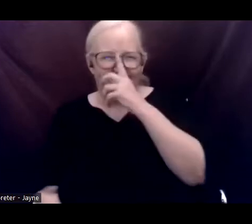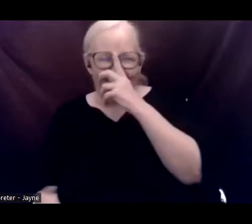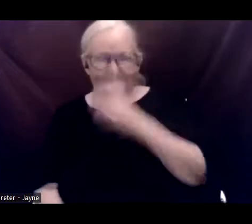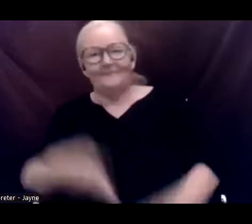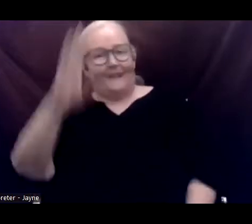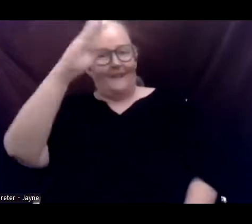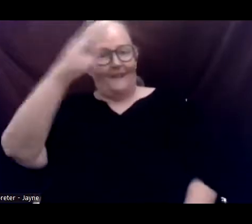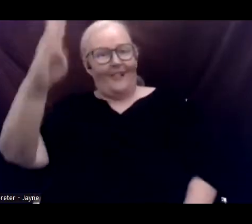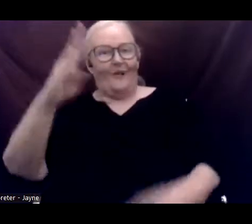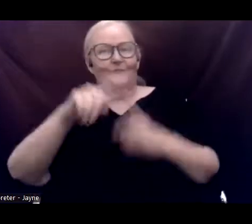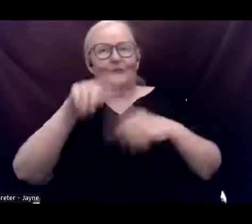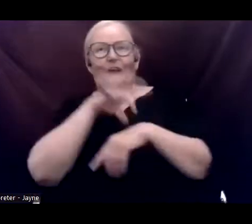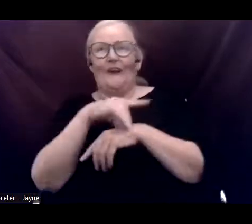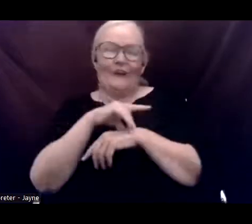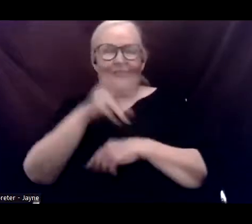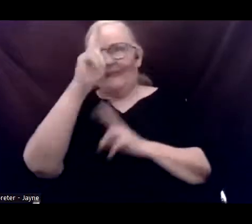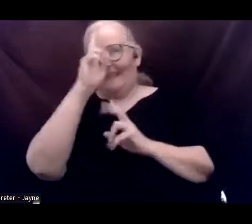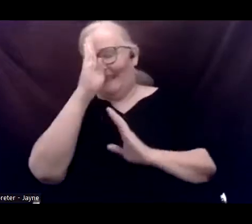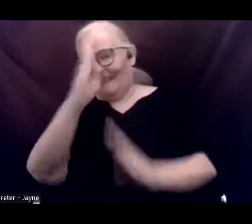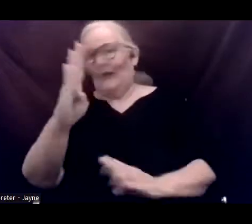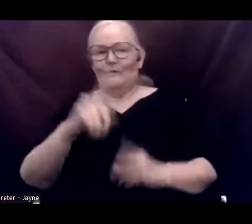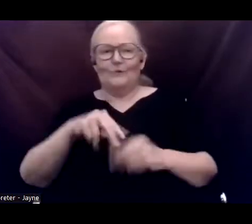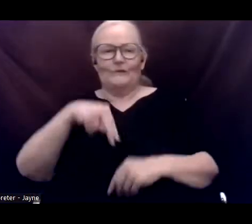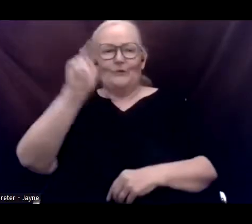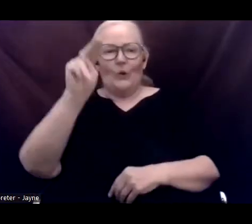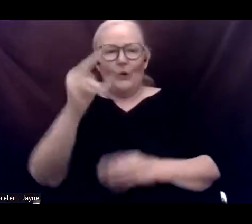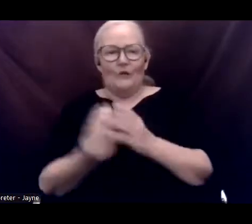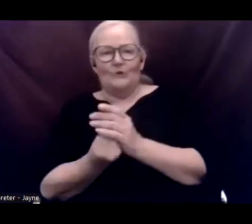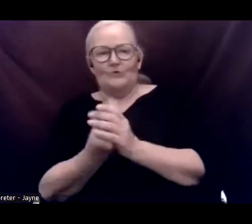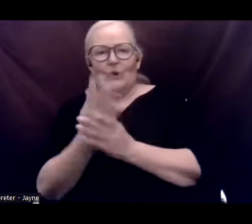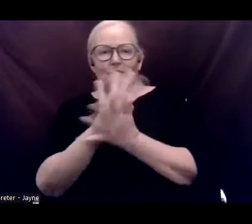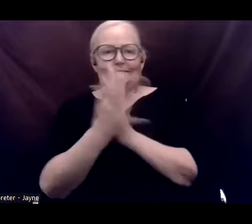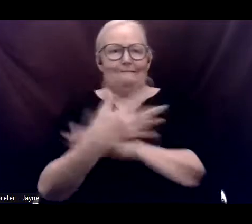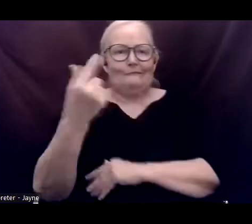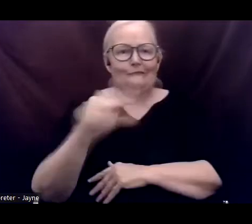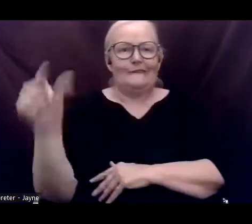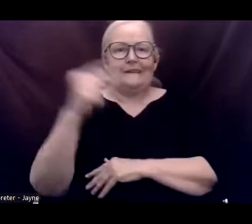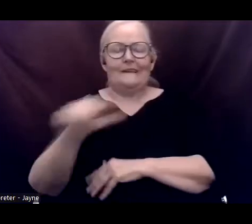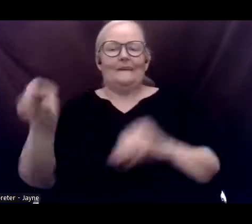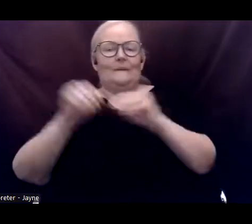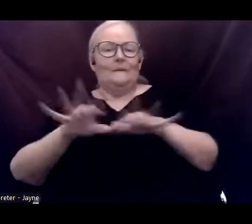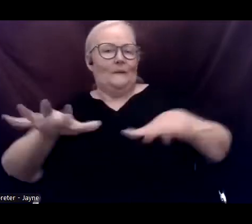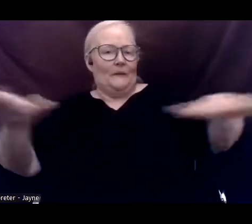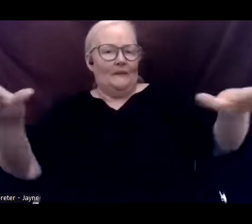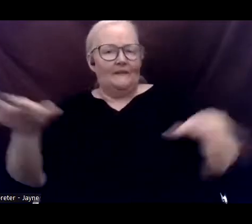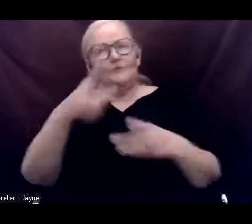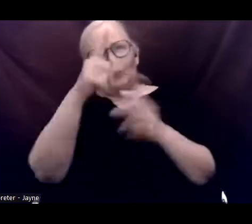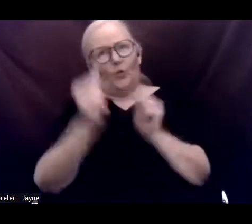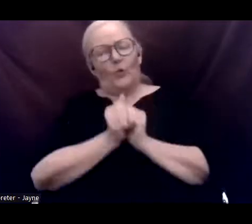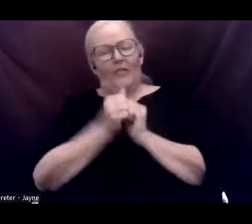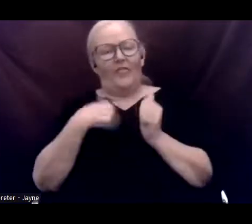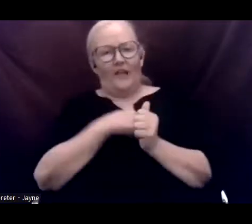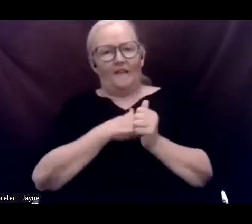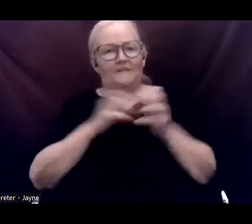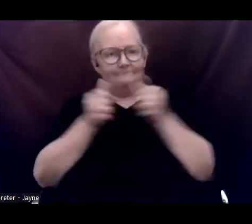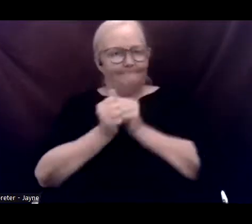Hail to the earth, hail to the north, growing, greening, and sending forth. Be with us encircled